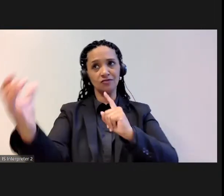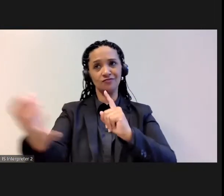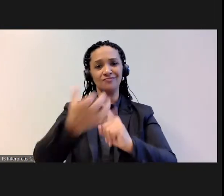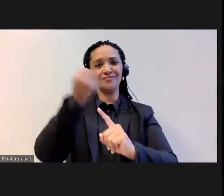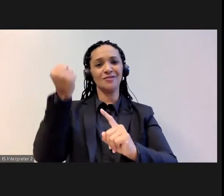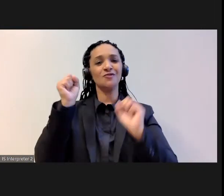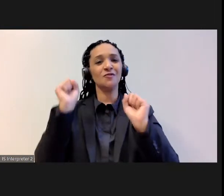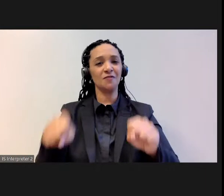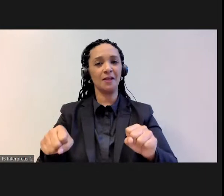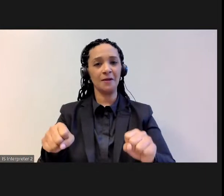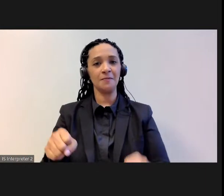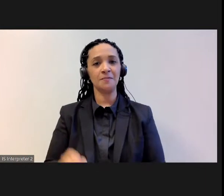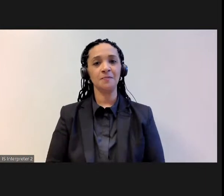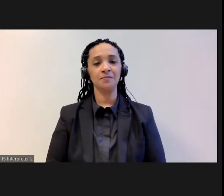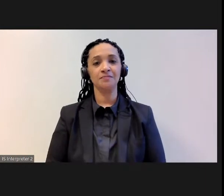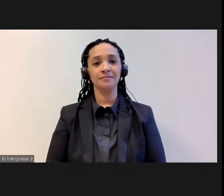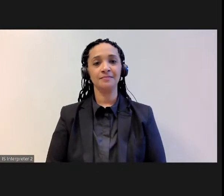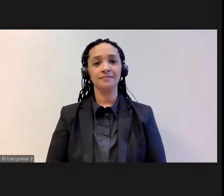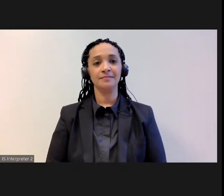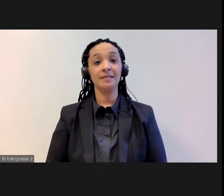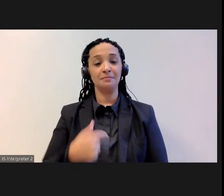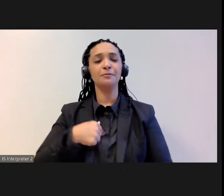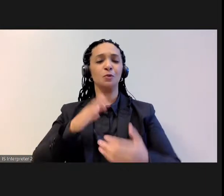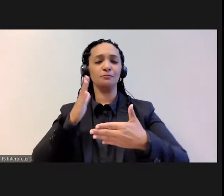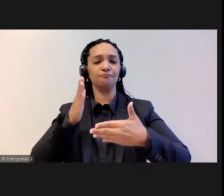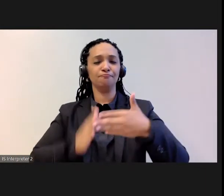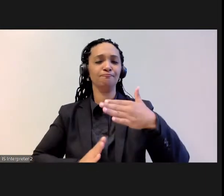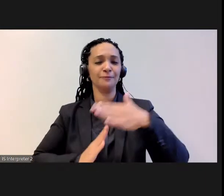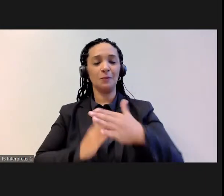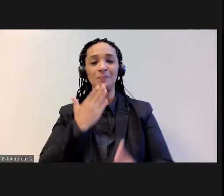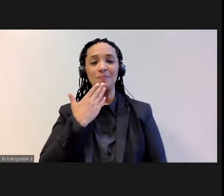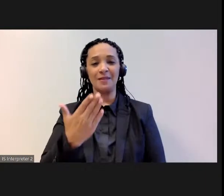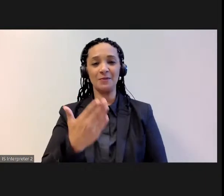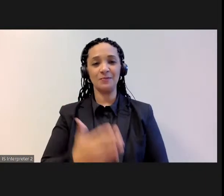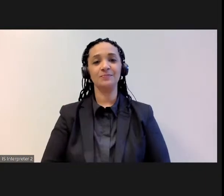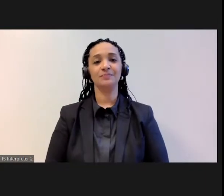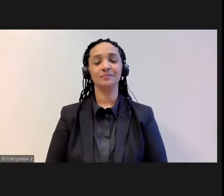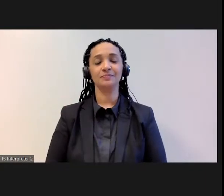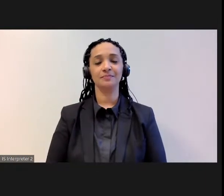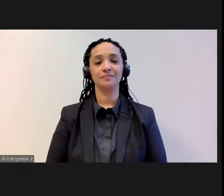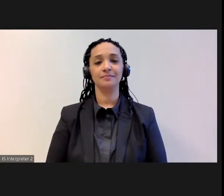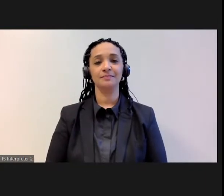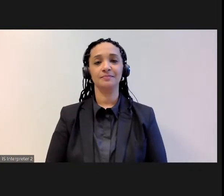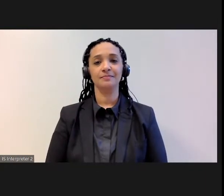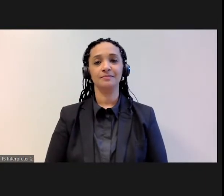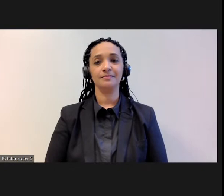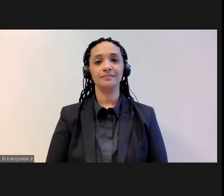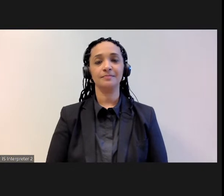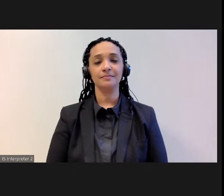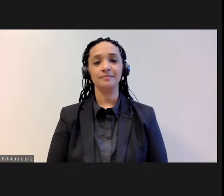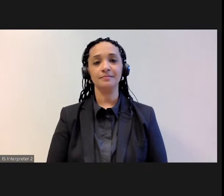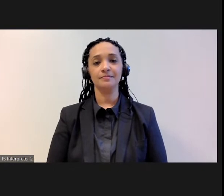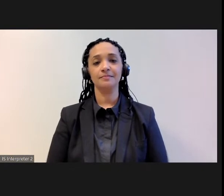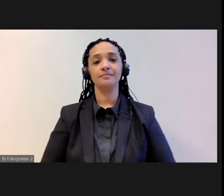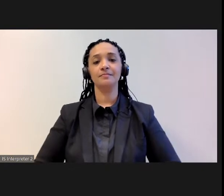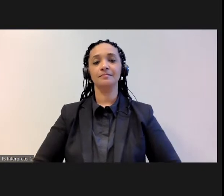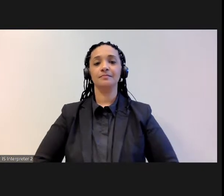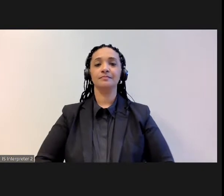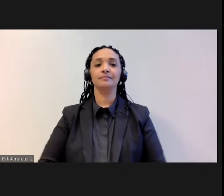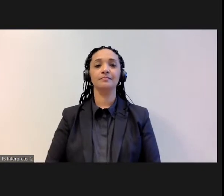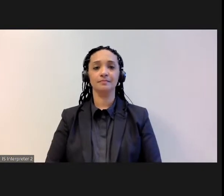in the continent. So I'll stop there, Chair, and maybe I can come back later. Thank you. Thank you very much.